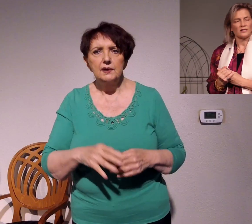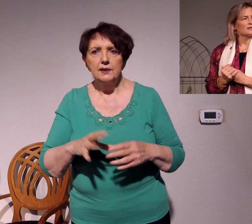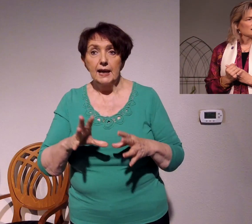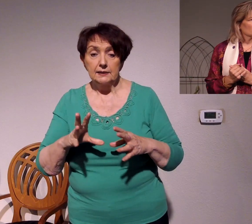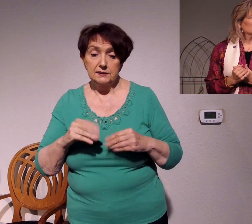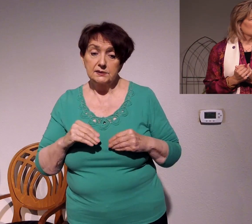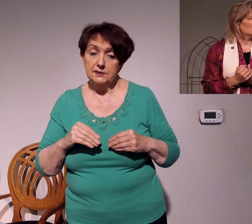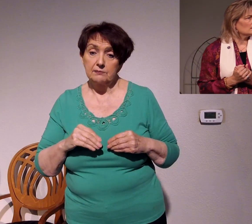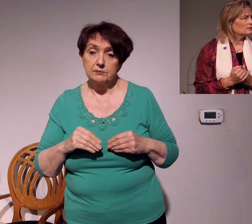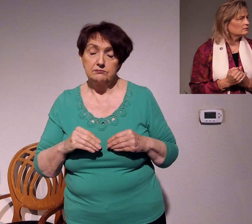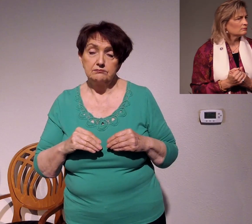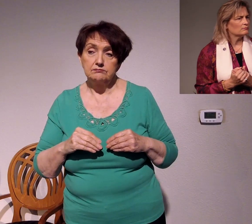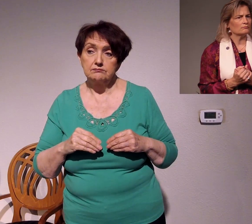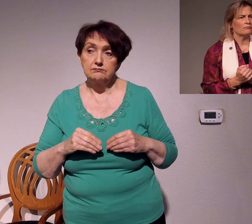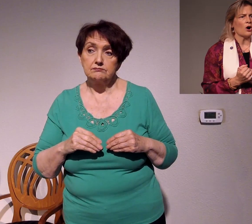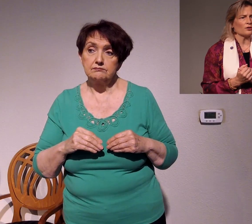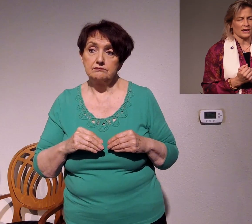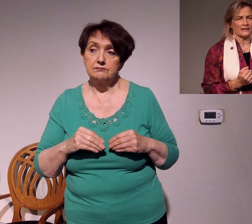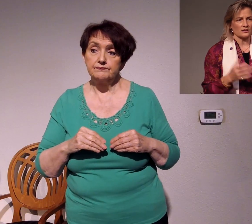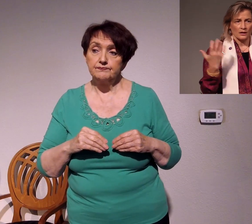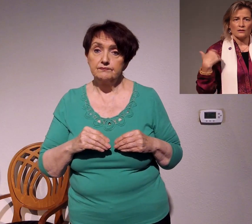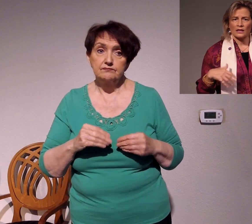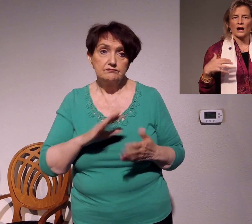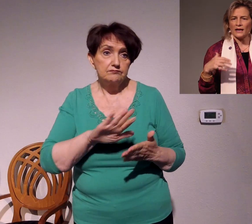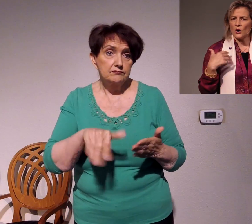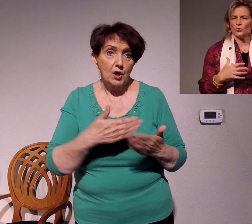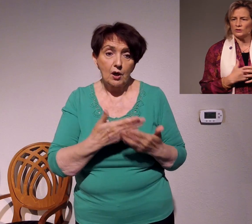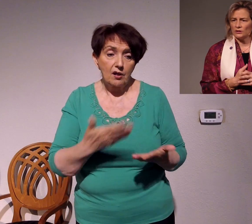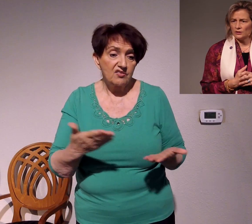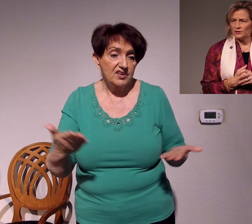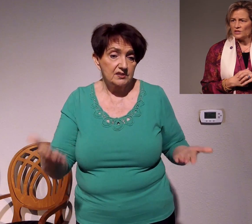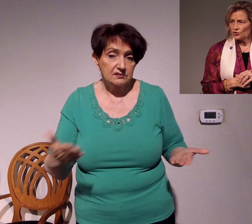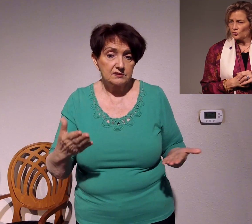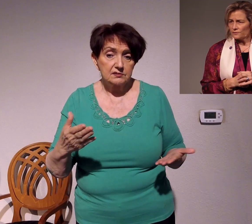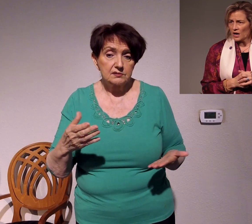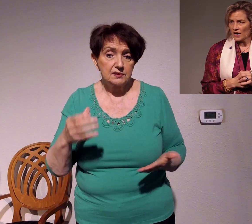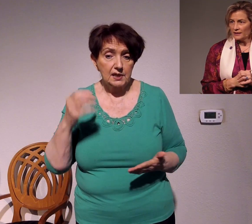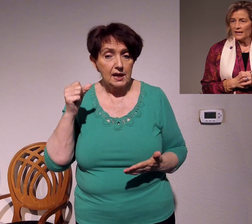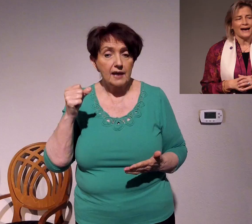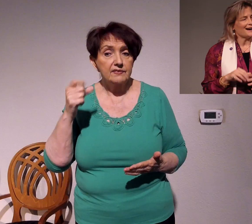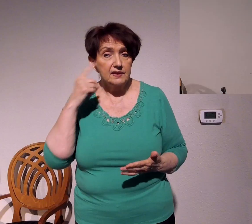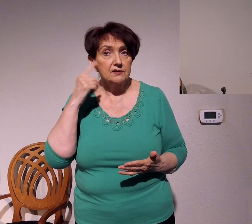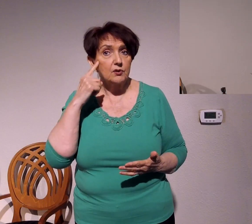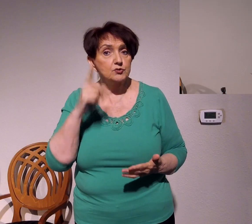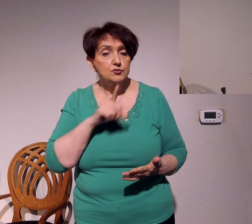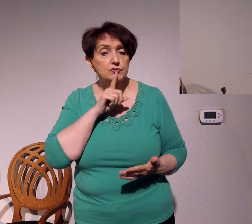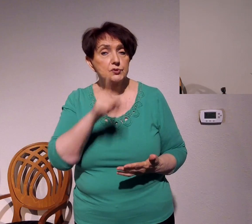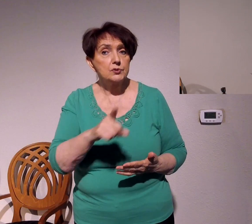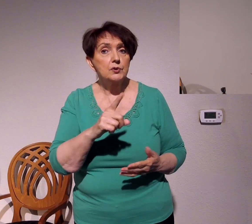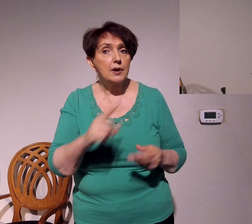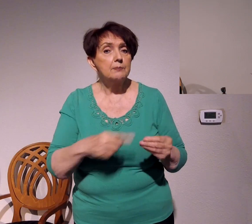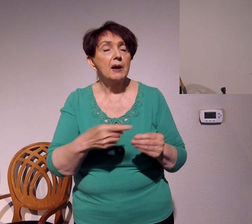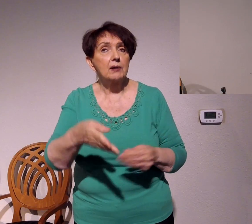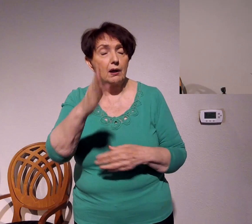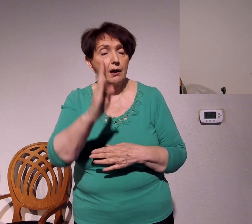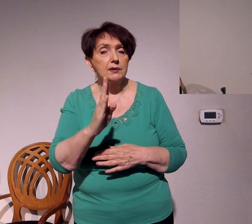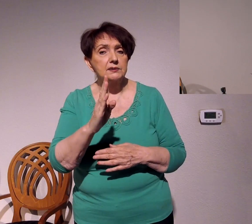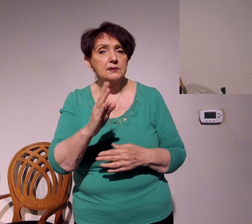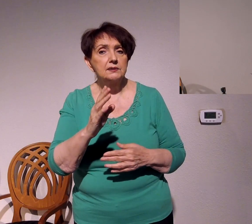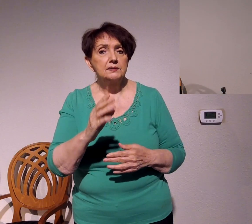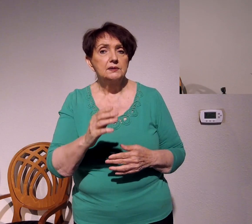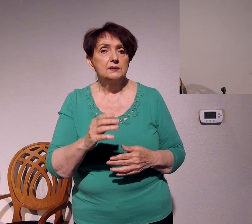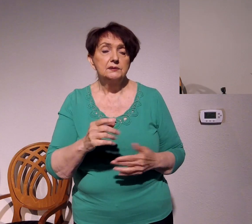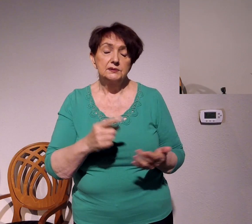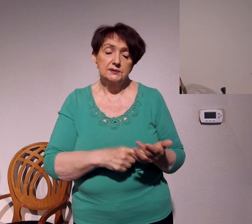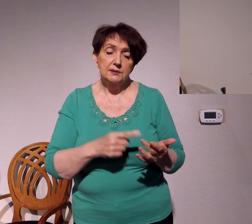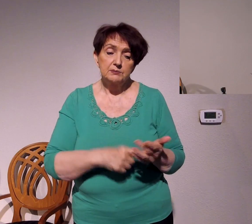pretty much accept all things that I hold to be true of God. I am challenged sometimes to